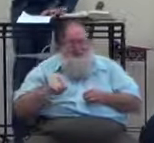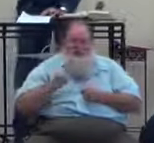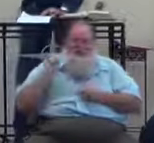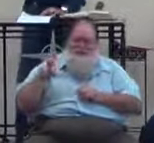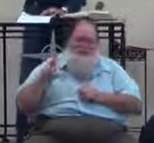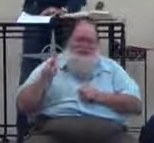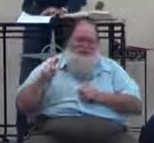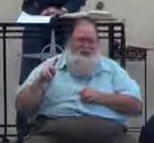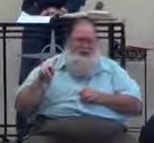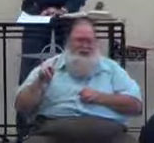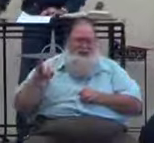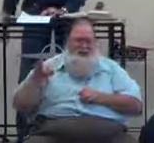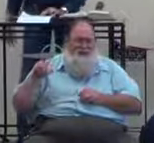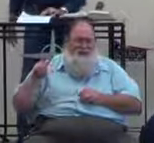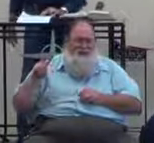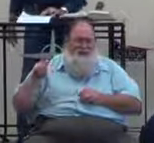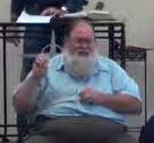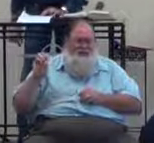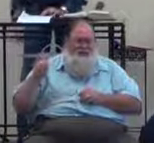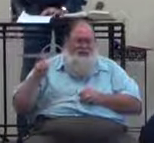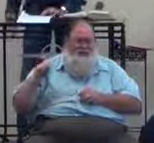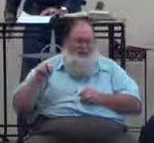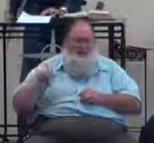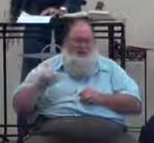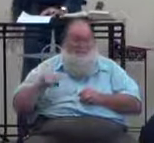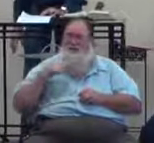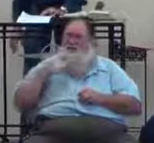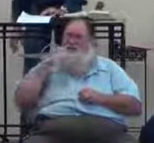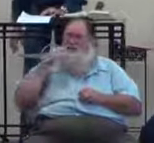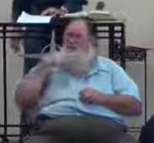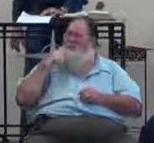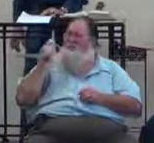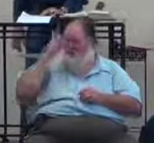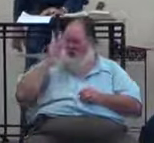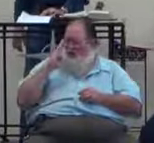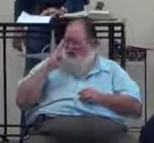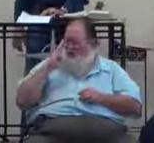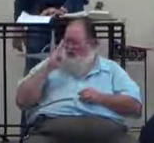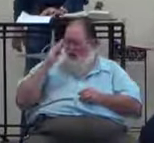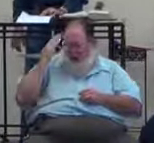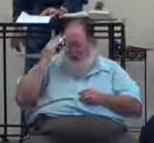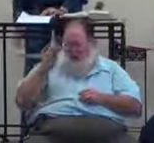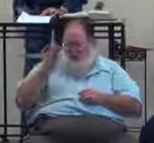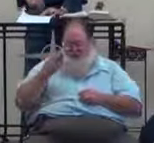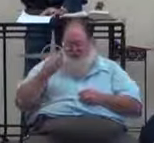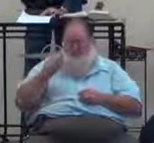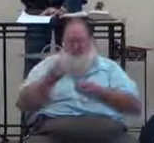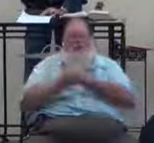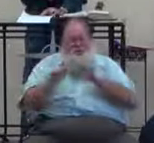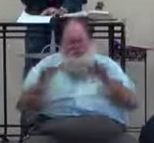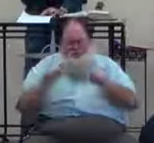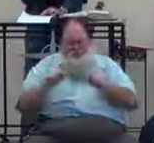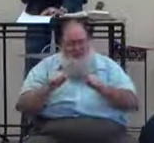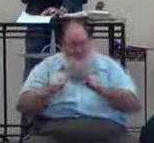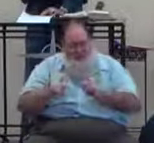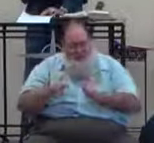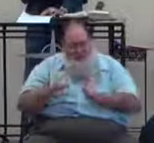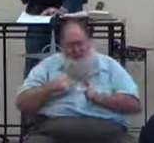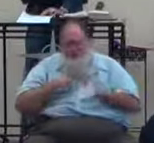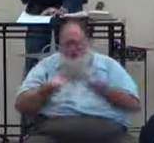there, you're going to save them people, and they're not worthy, and I ain't going. Well, he found out how that worked for him.